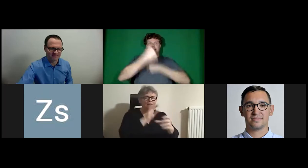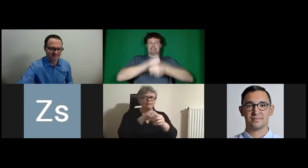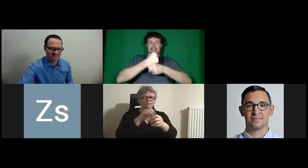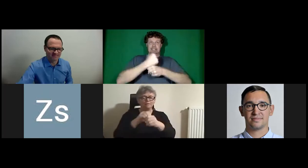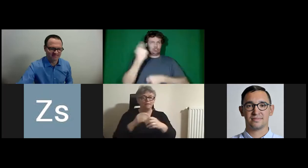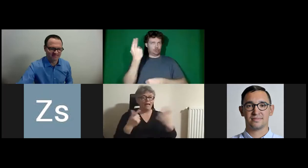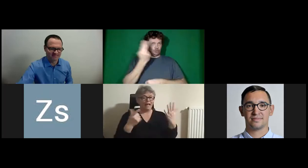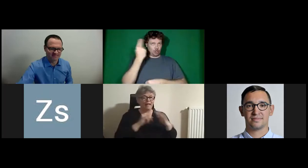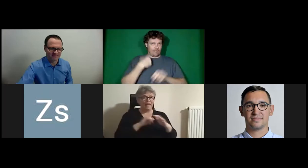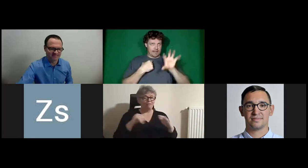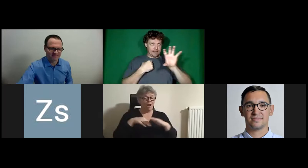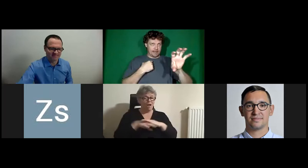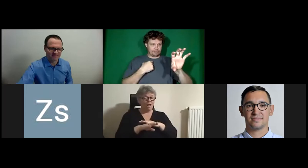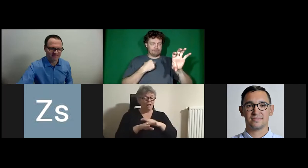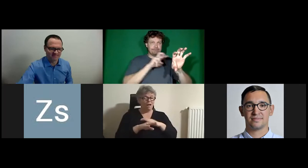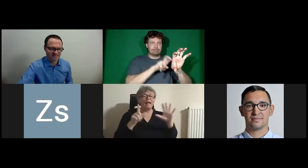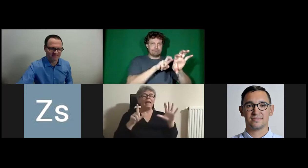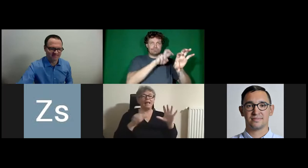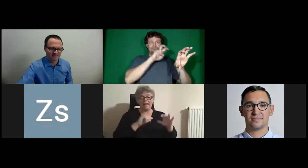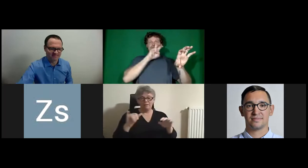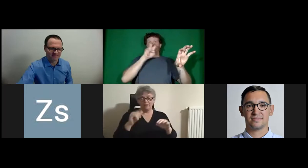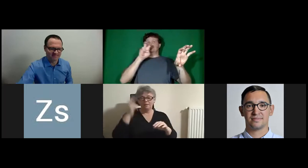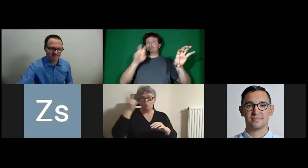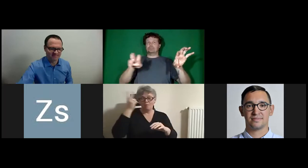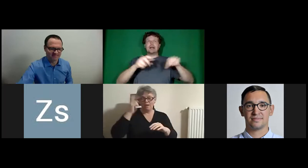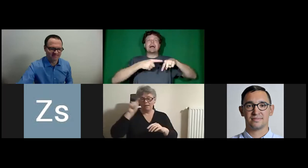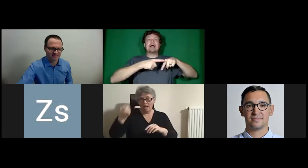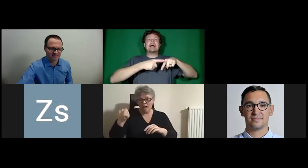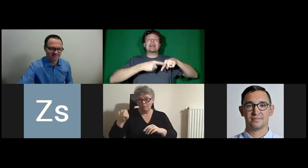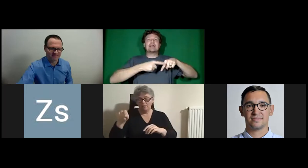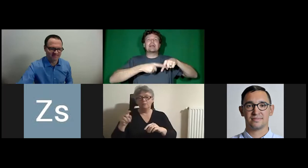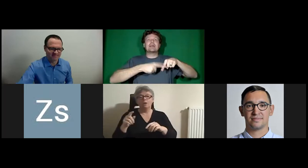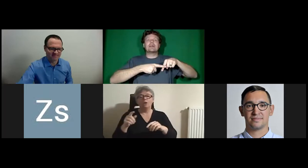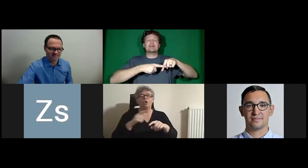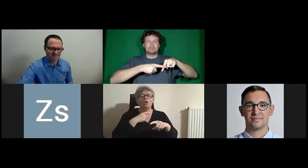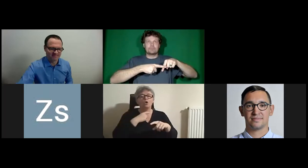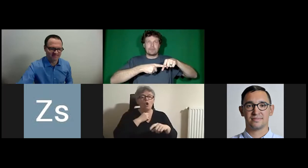I played first in 7 years, I played in six different countries. I played in Slovenia, and then I played in